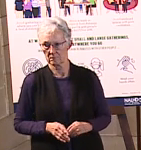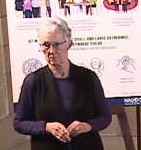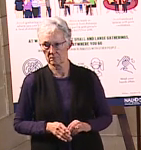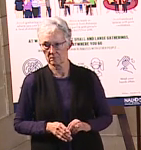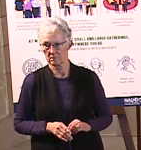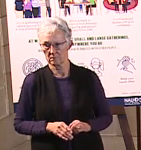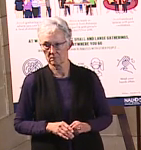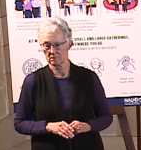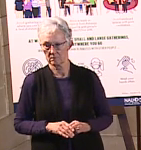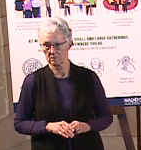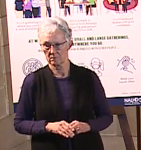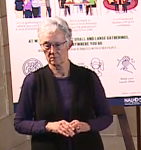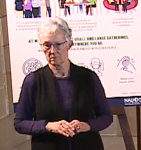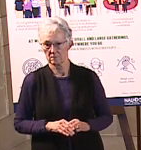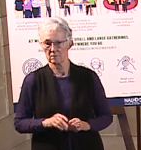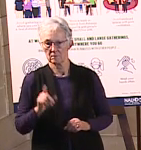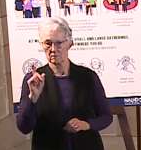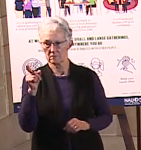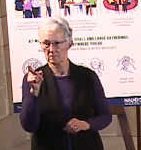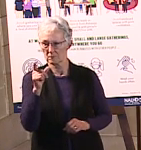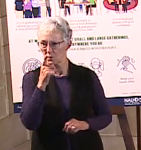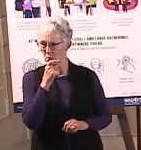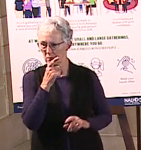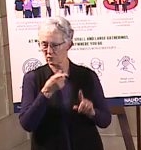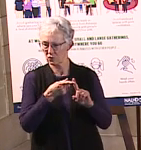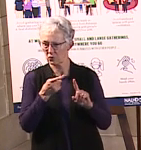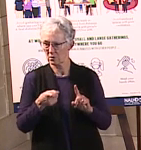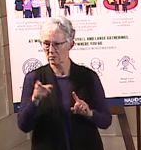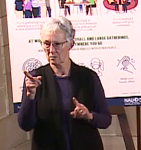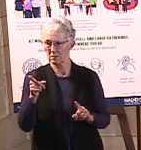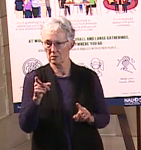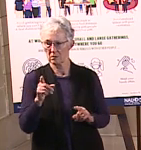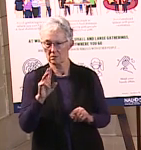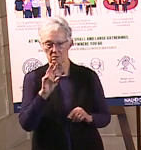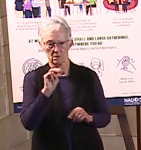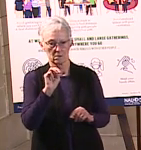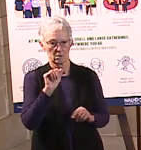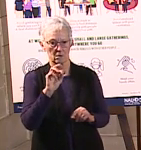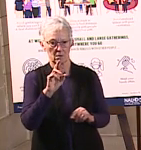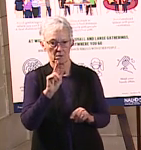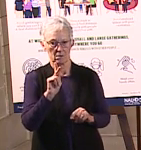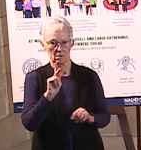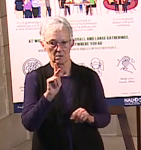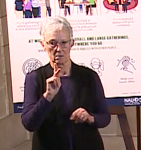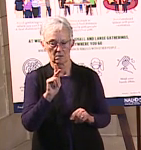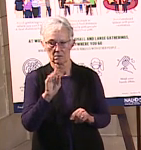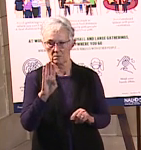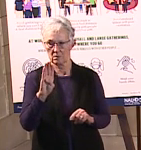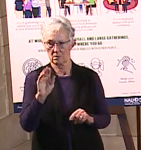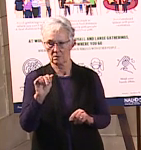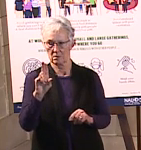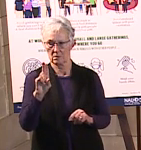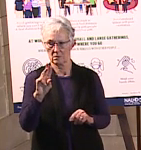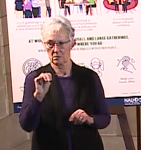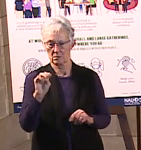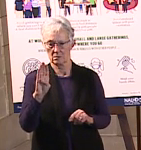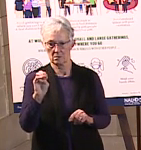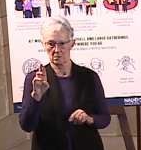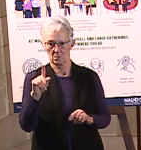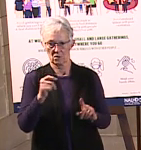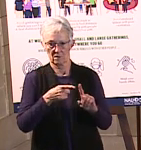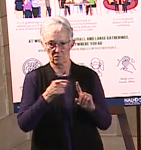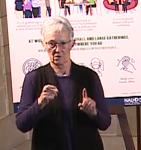on packing plants? So who was that from again? Mark Balmer, Mark Baumert from which news outlet?